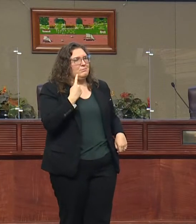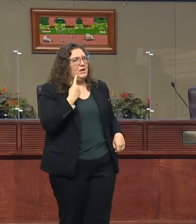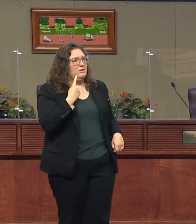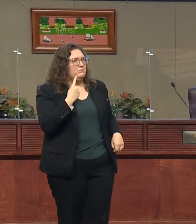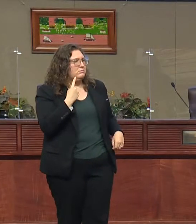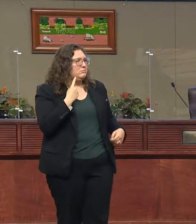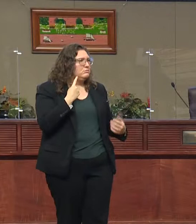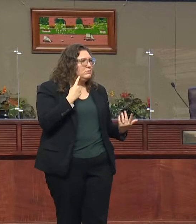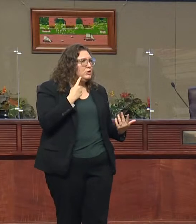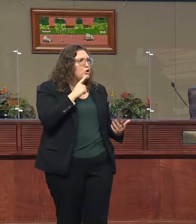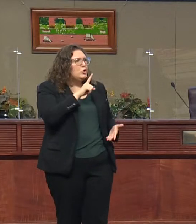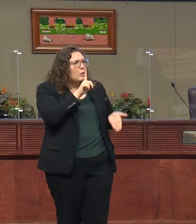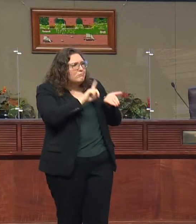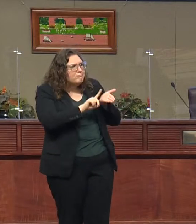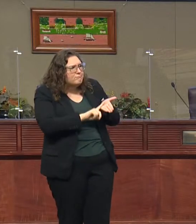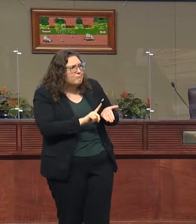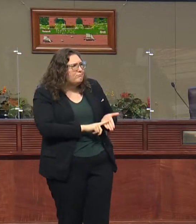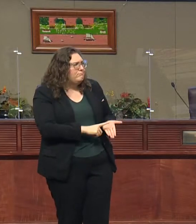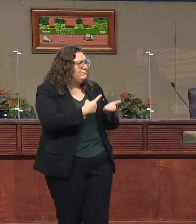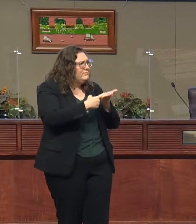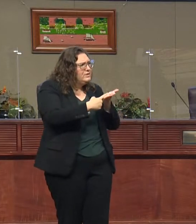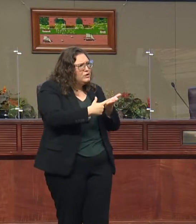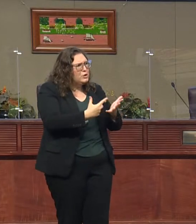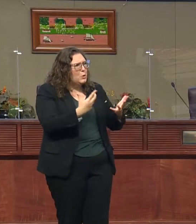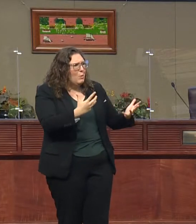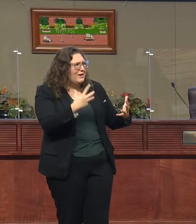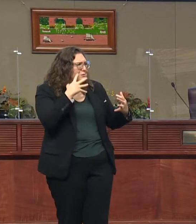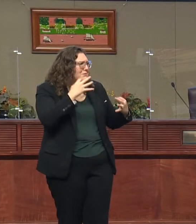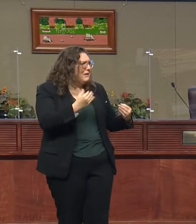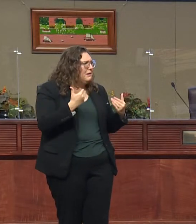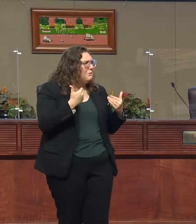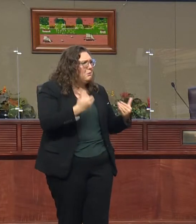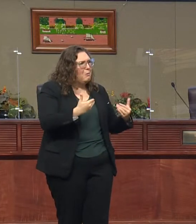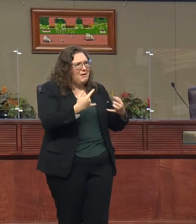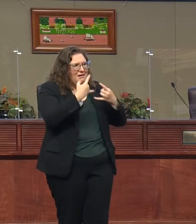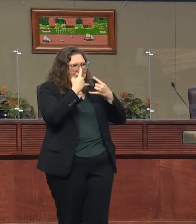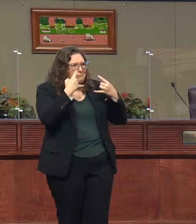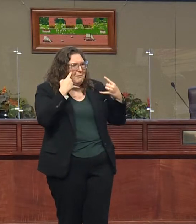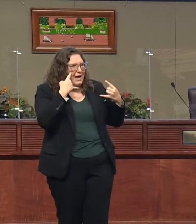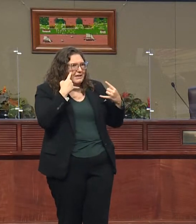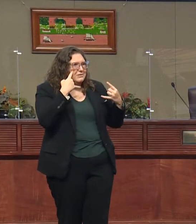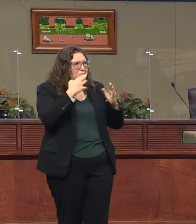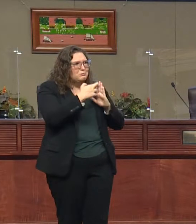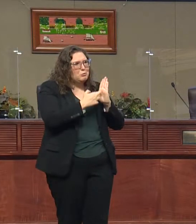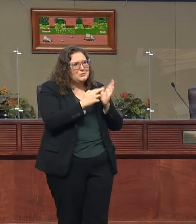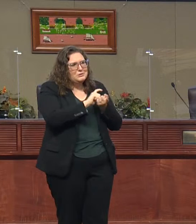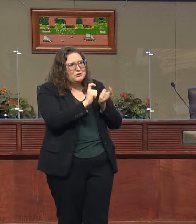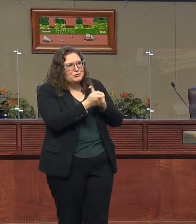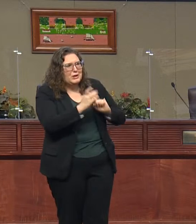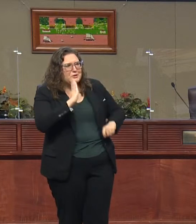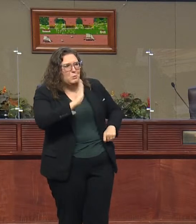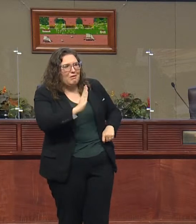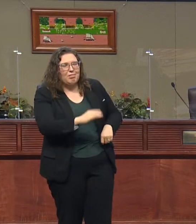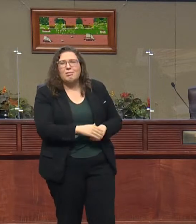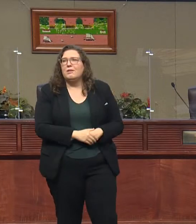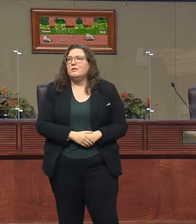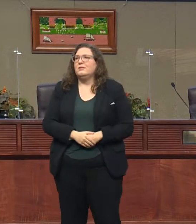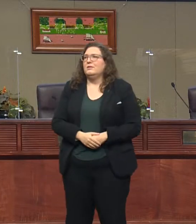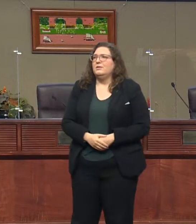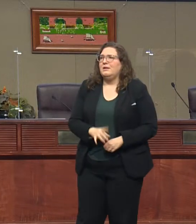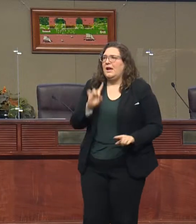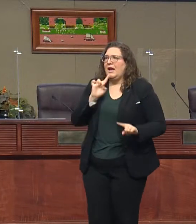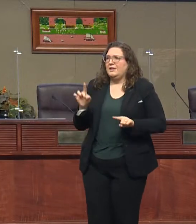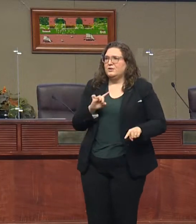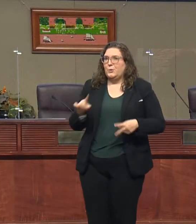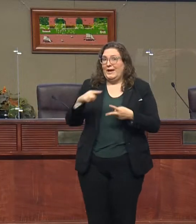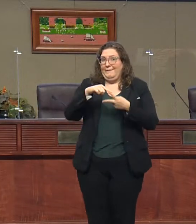were you guys looking at before you decided you were going to have this decision? I think there are two primary indicators. One